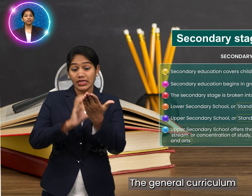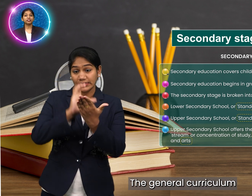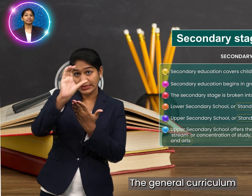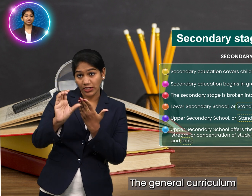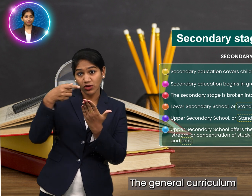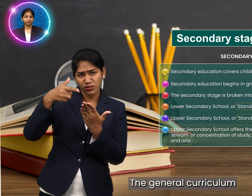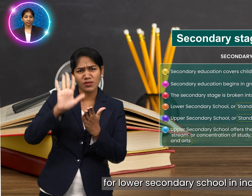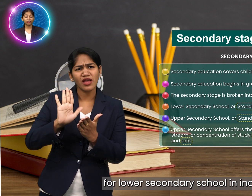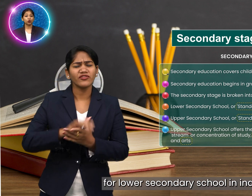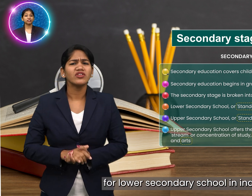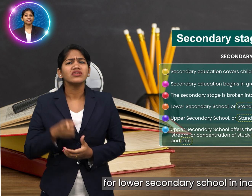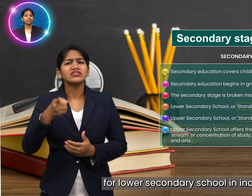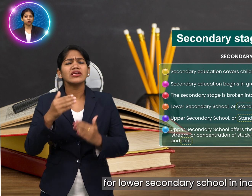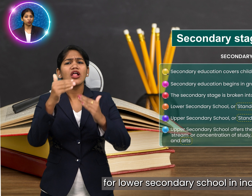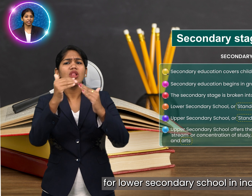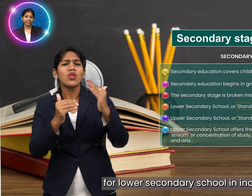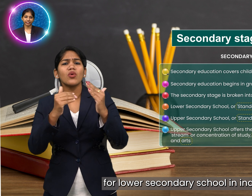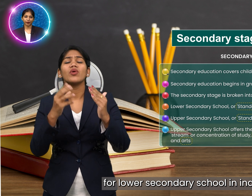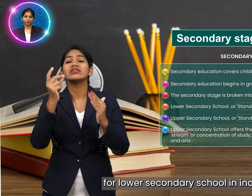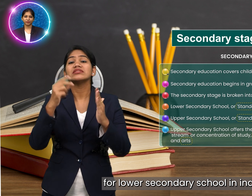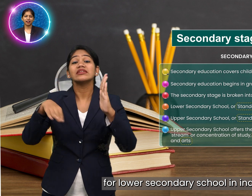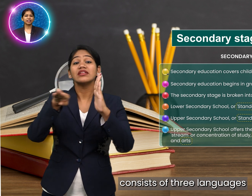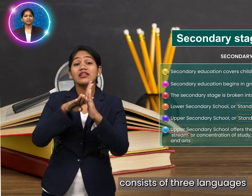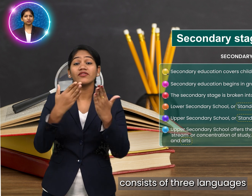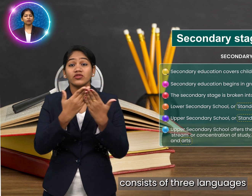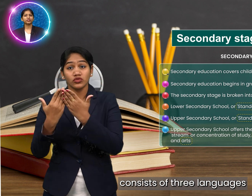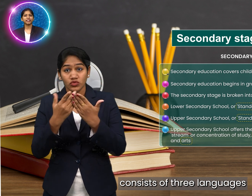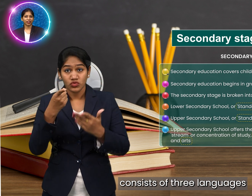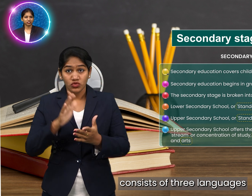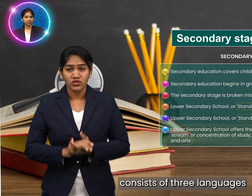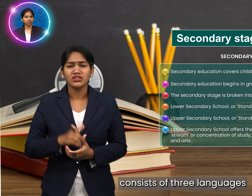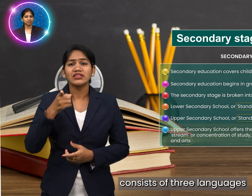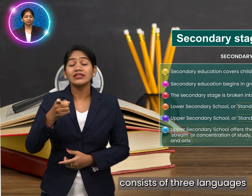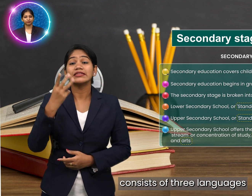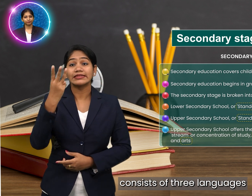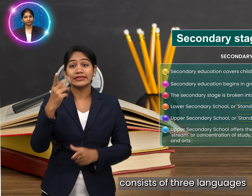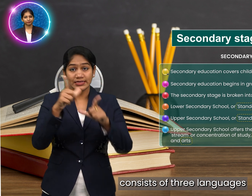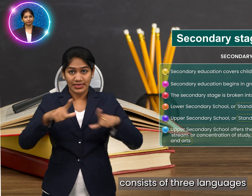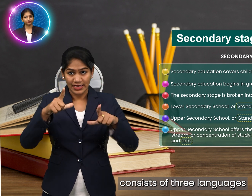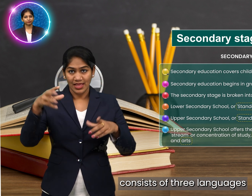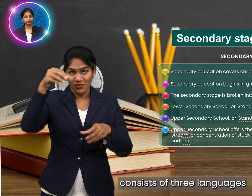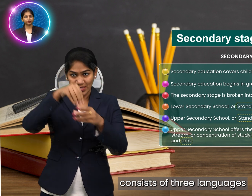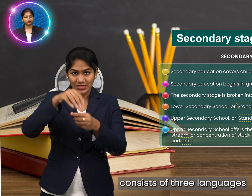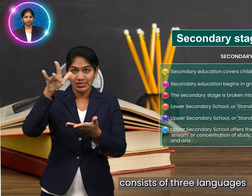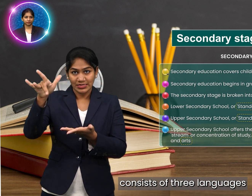The general curriculum for lower secondary school in India consists of 3 languages,